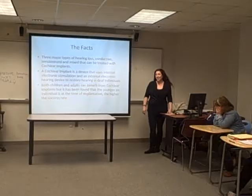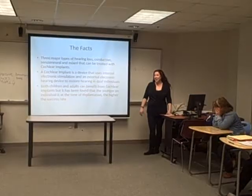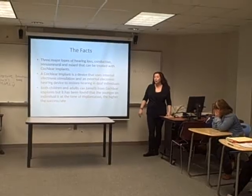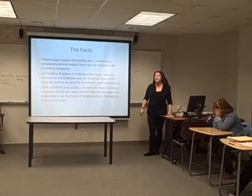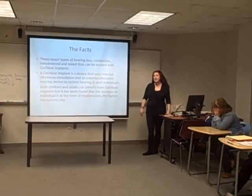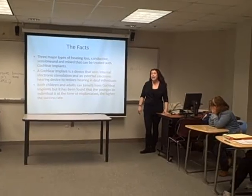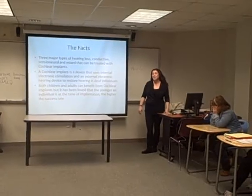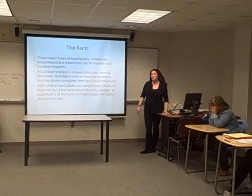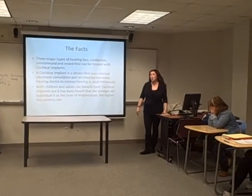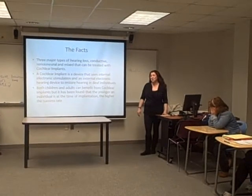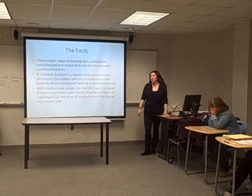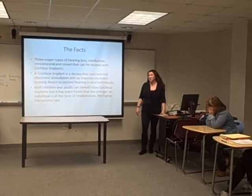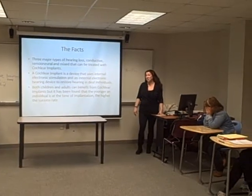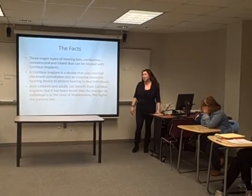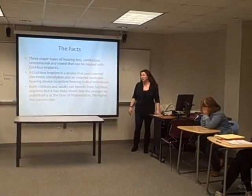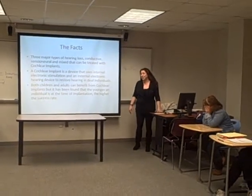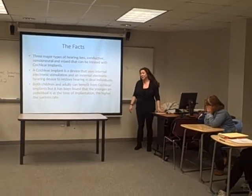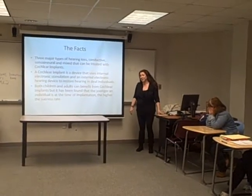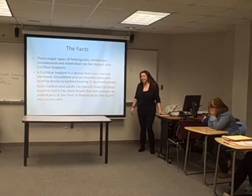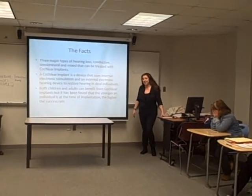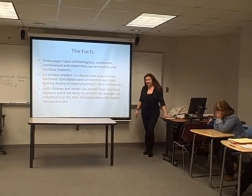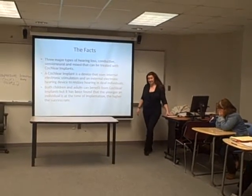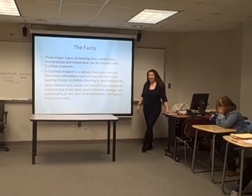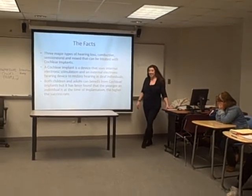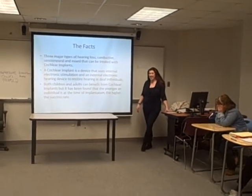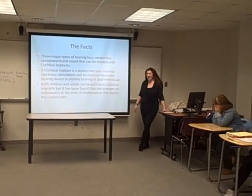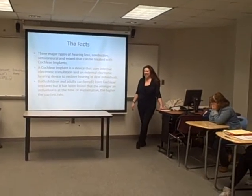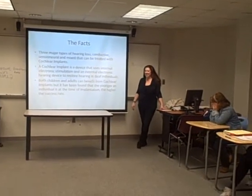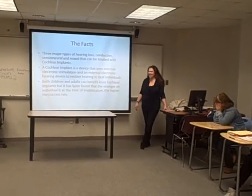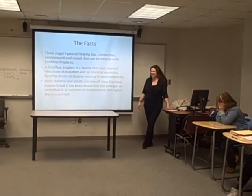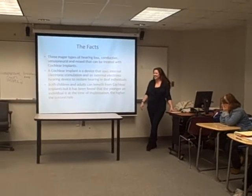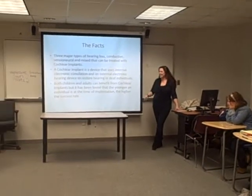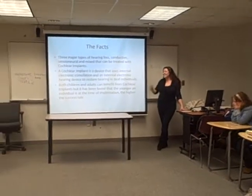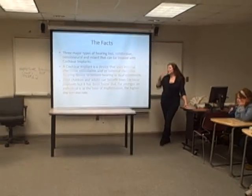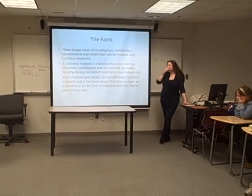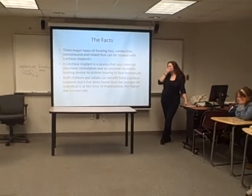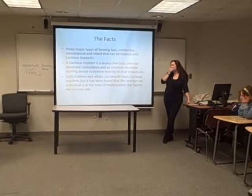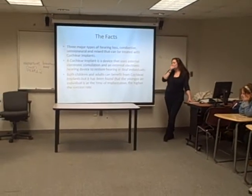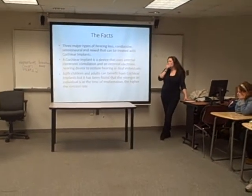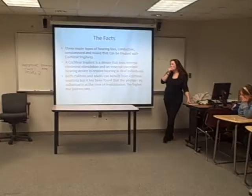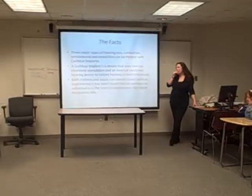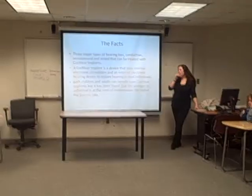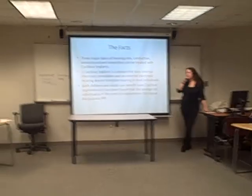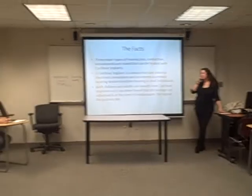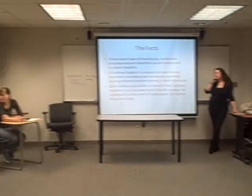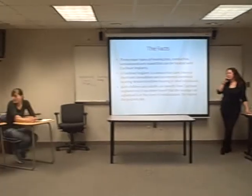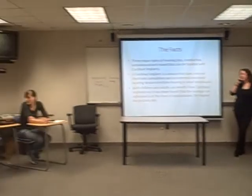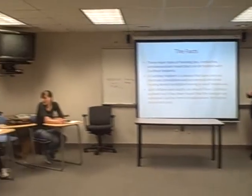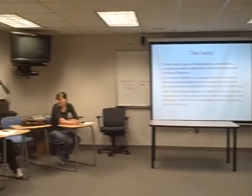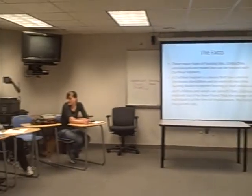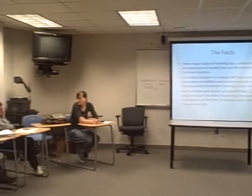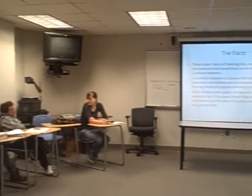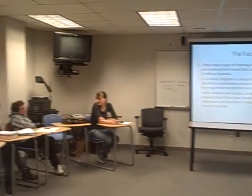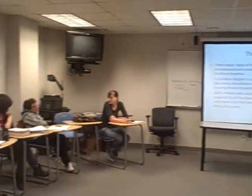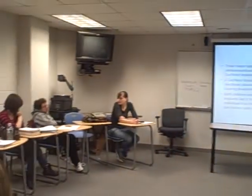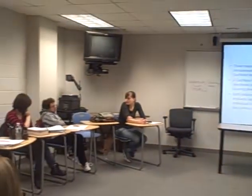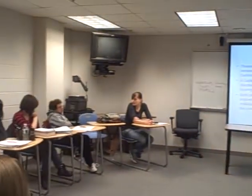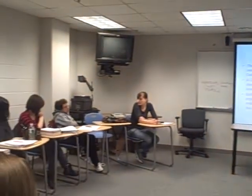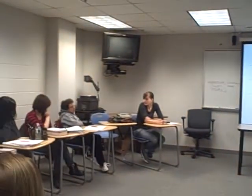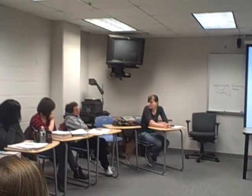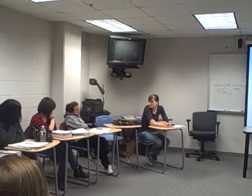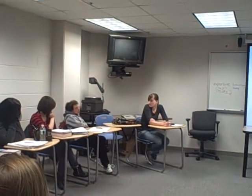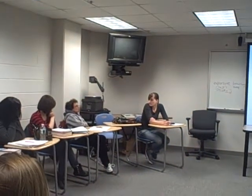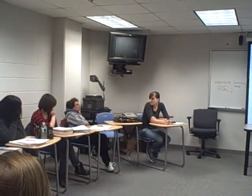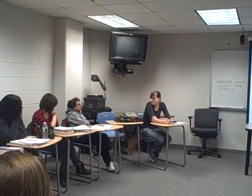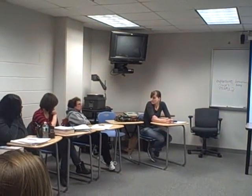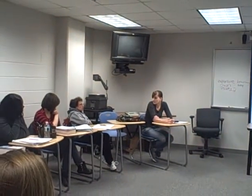an alien now. I said, yes, you better be nice to her. She's an alien. When you have the implant, are they required to wear